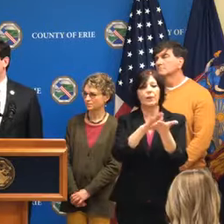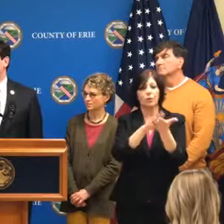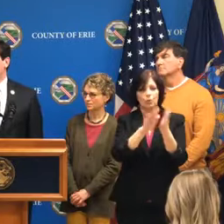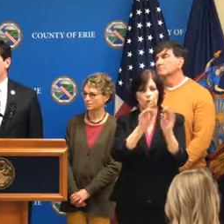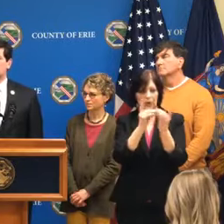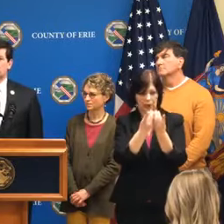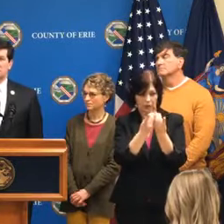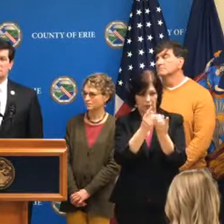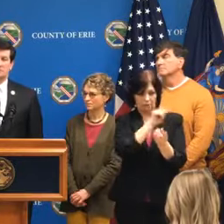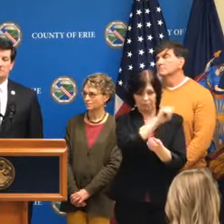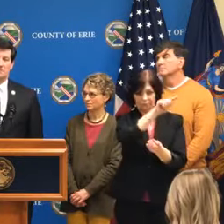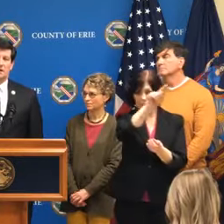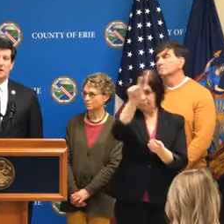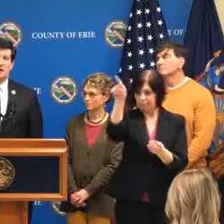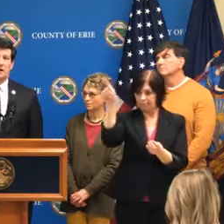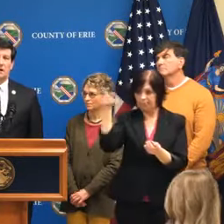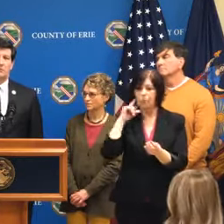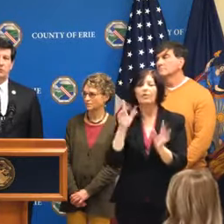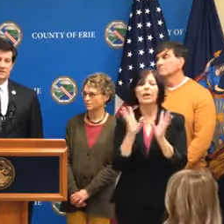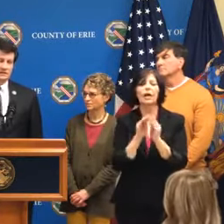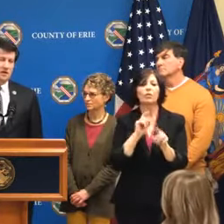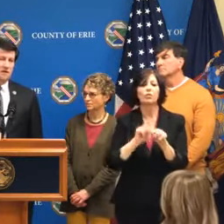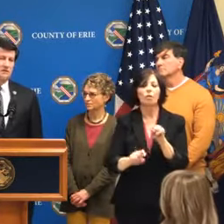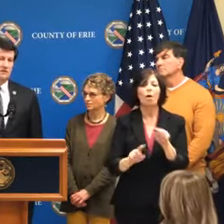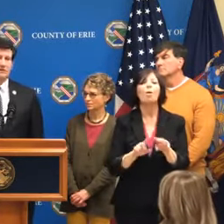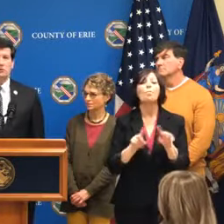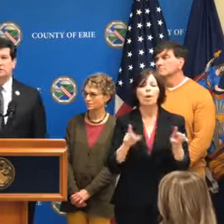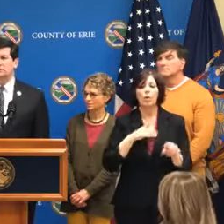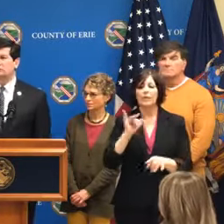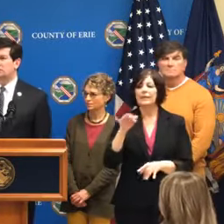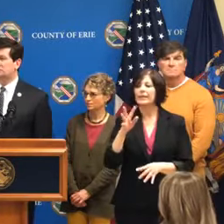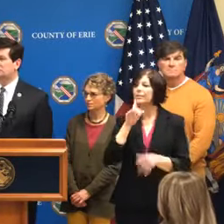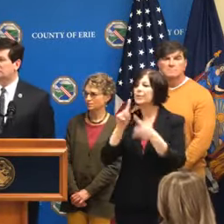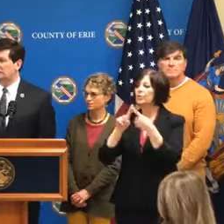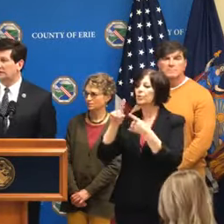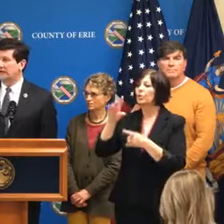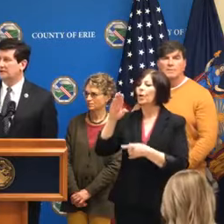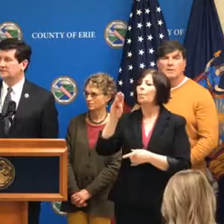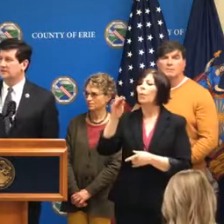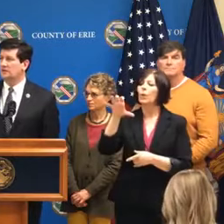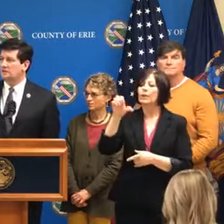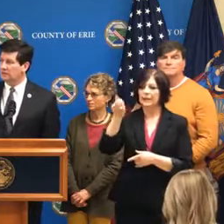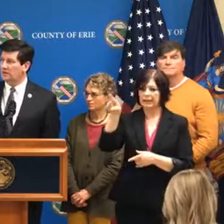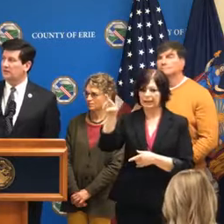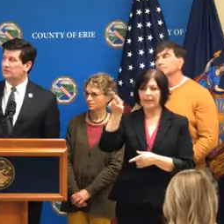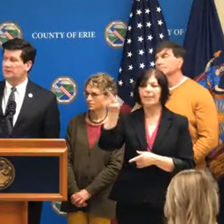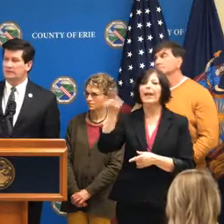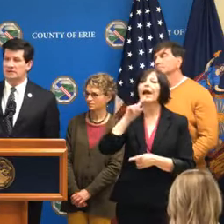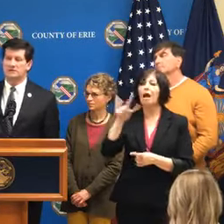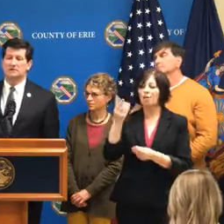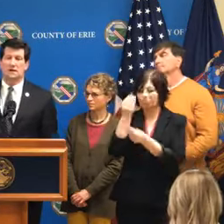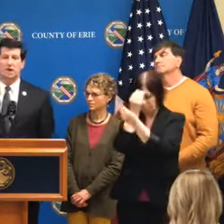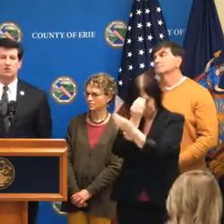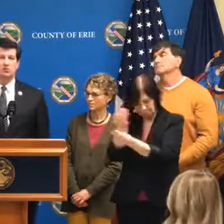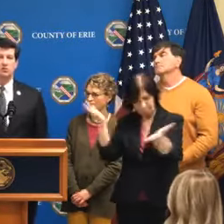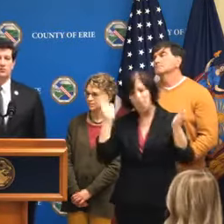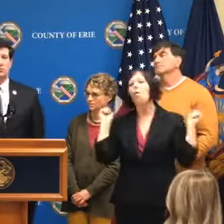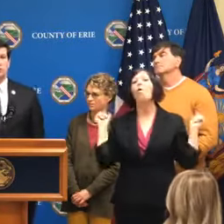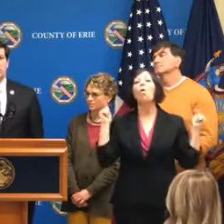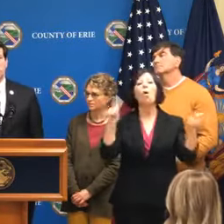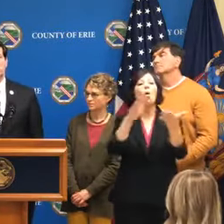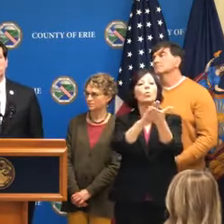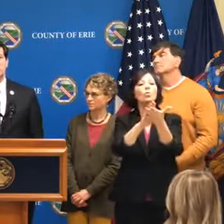district's representatives. But we did talk to the Erie 1, Erie 2 BOCES heads, and they are spreading out the information that all